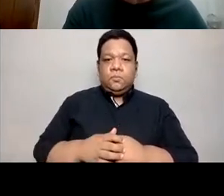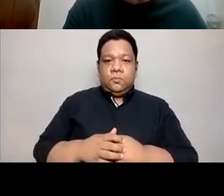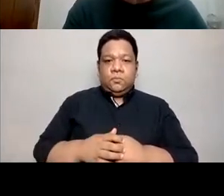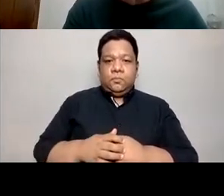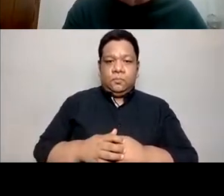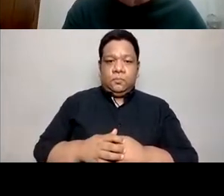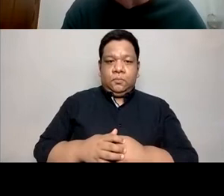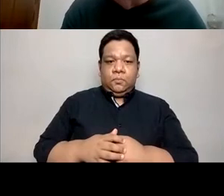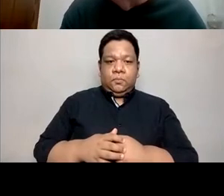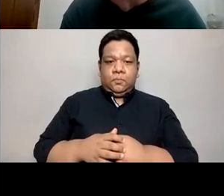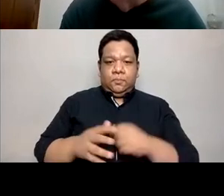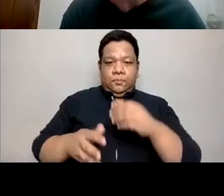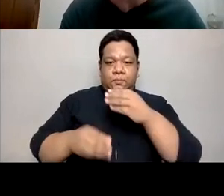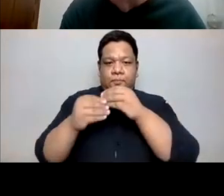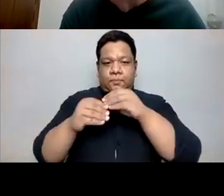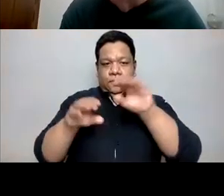are added.